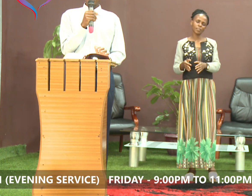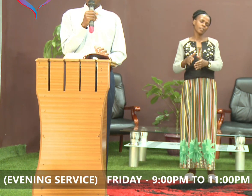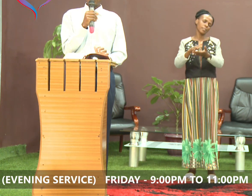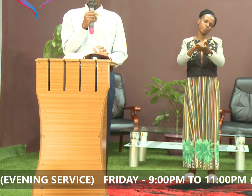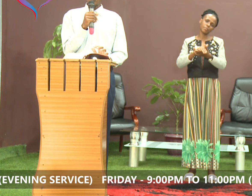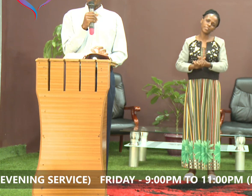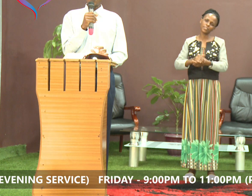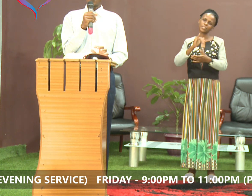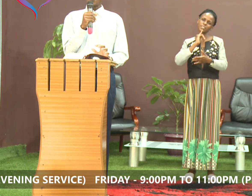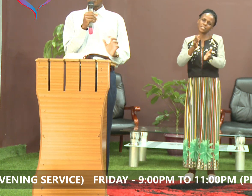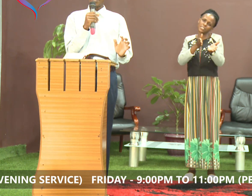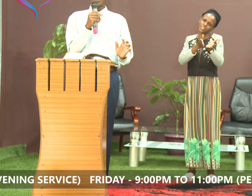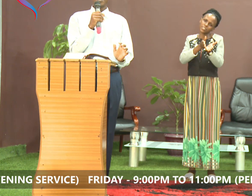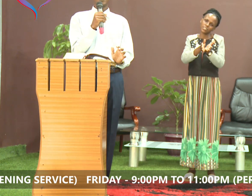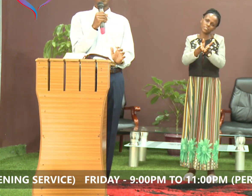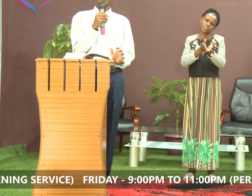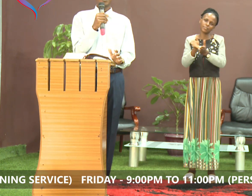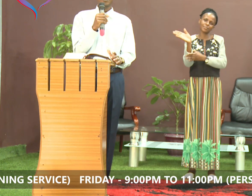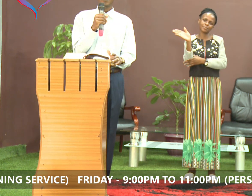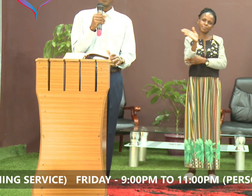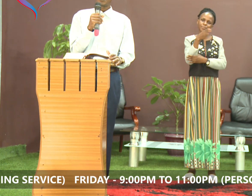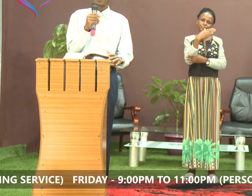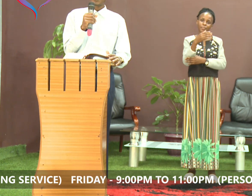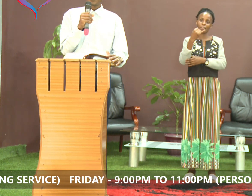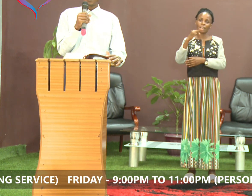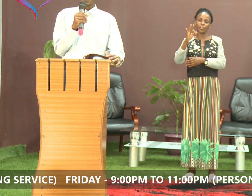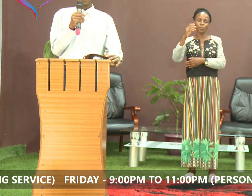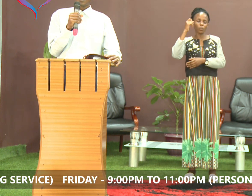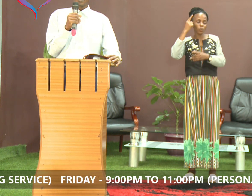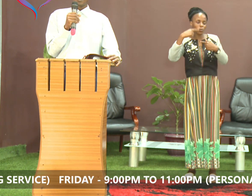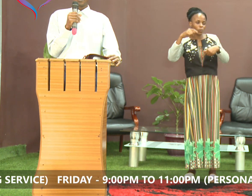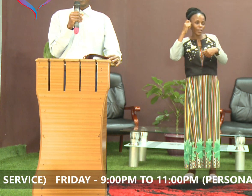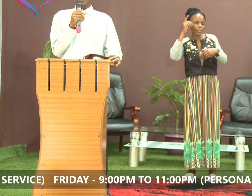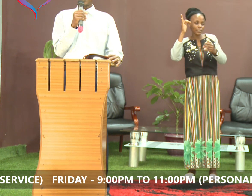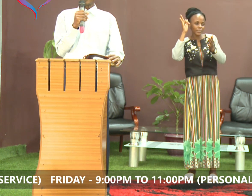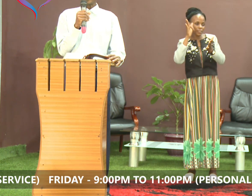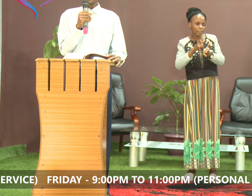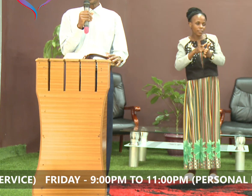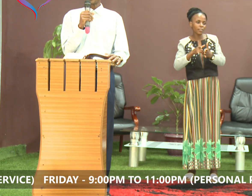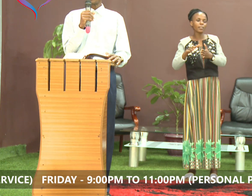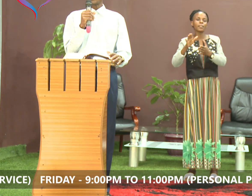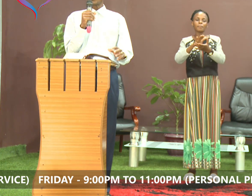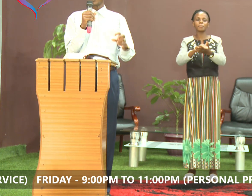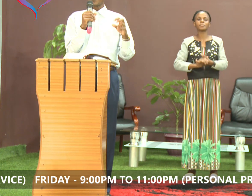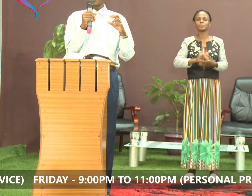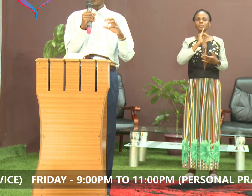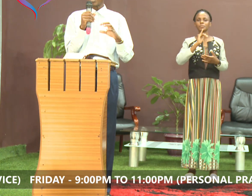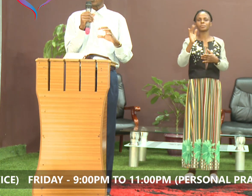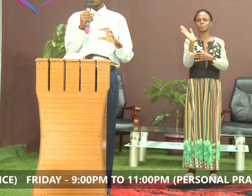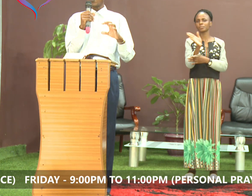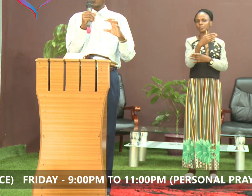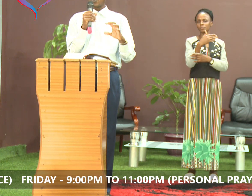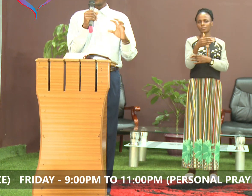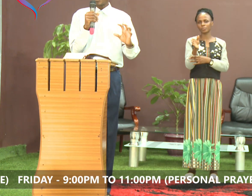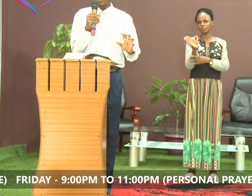ministry. Nti obufumbo buba buweereza. I wish we could get that into our mind that marriage is a ministry. Singa ekyo kiyingira mu ndowooza yaffe ne tumanya